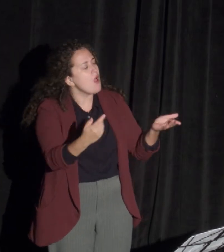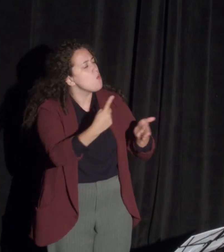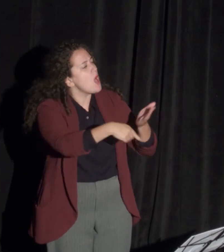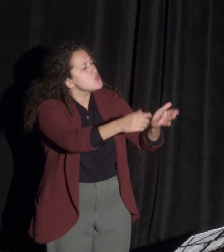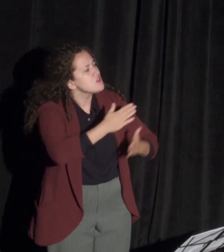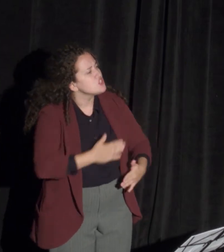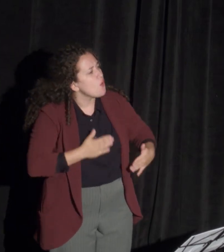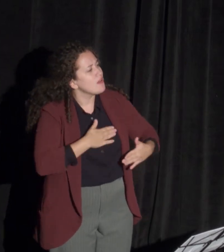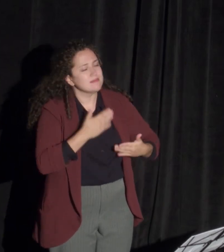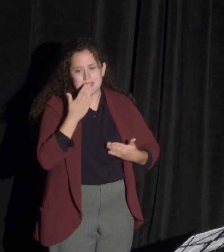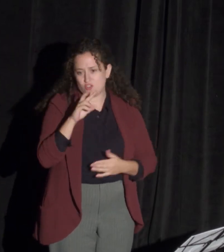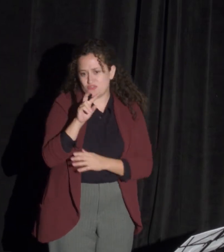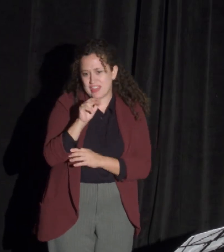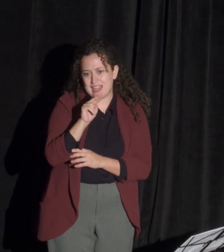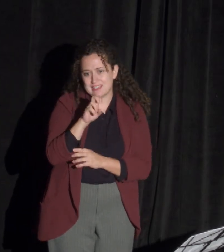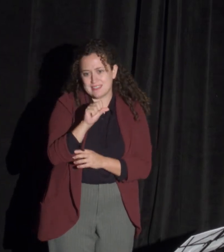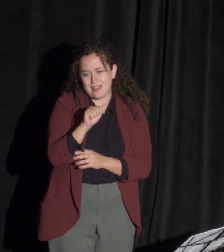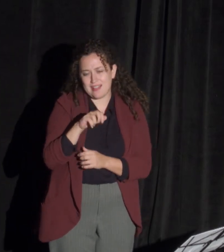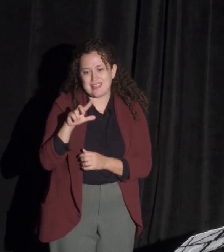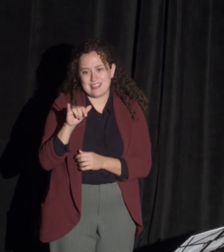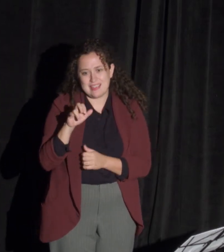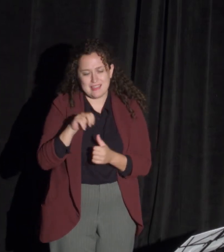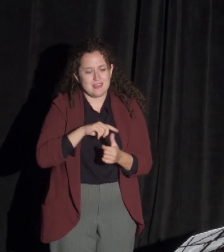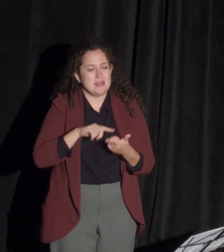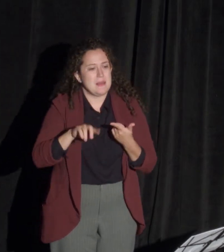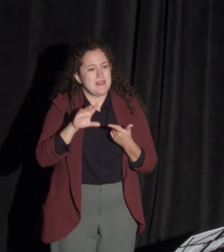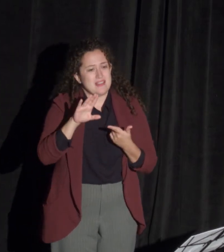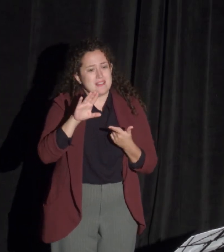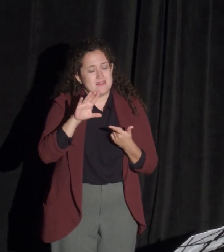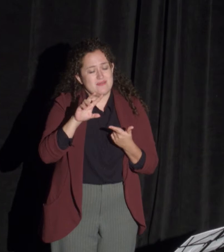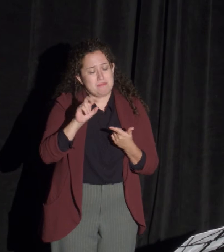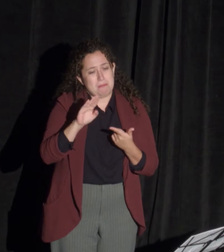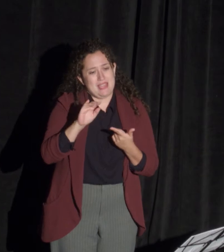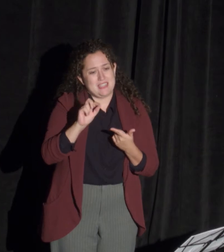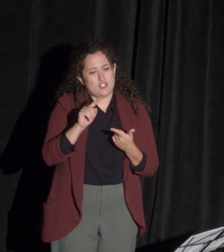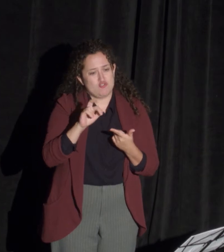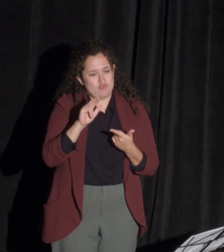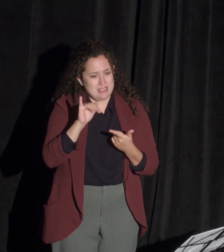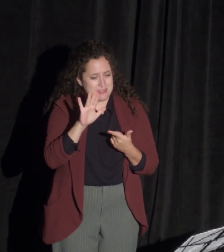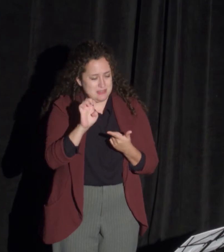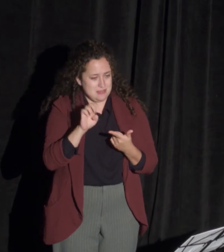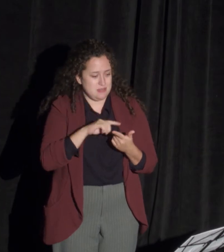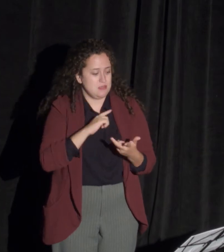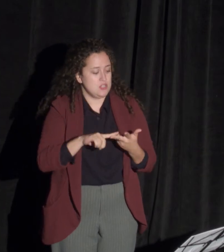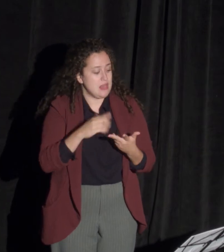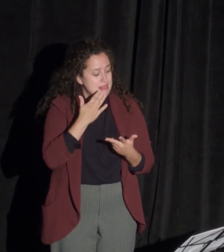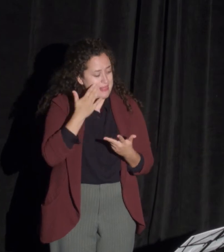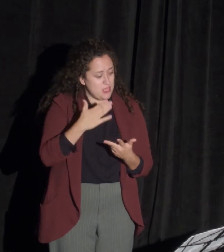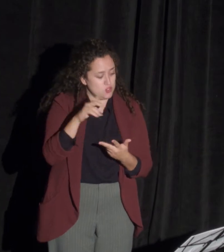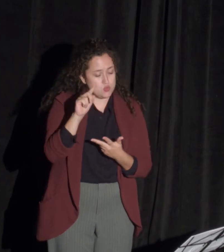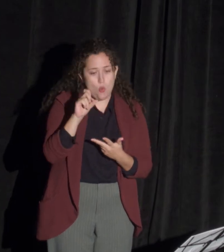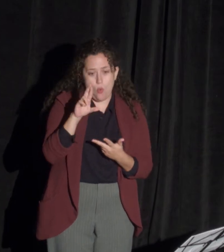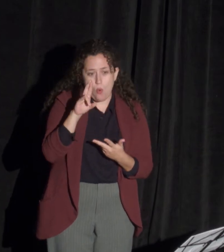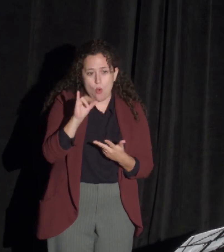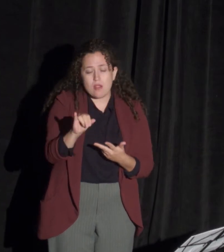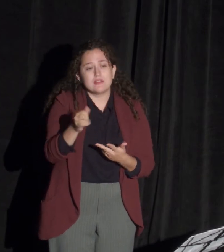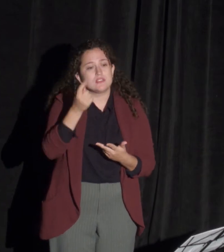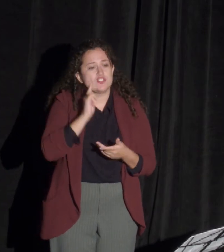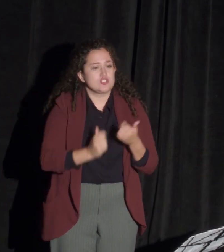Len, C.S. Picat, and Beatrix Bay. I'd like to thank Tor for championing queer SFF, Will,